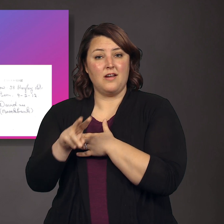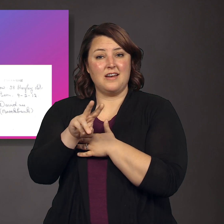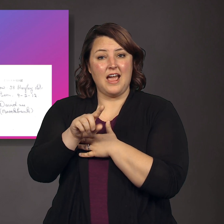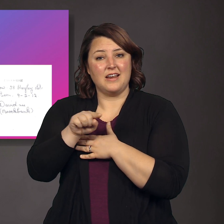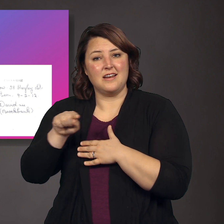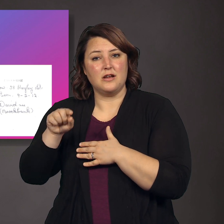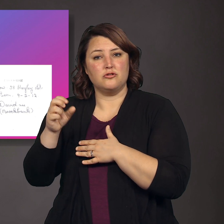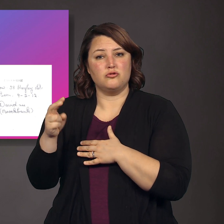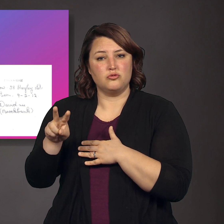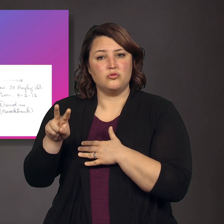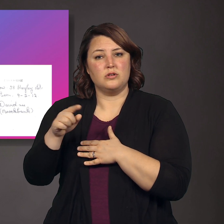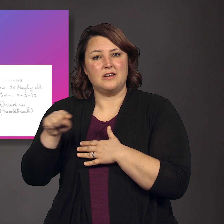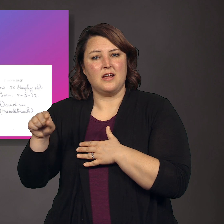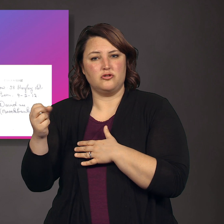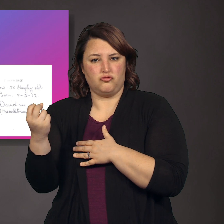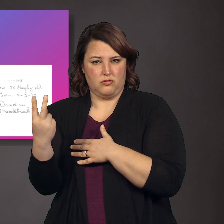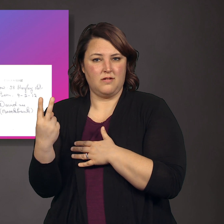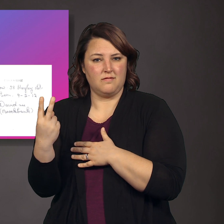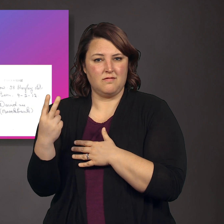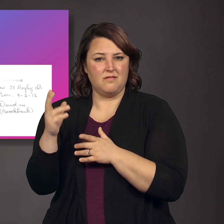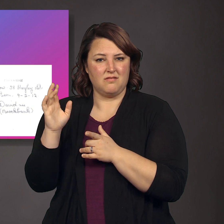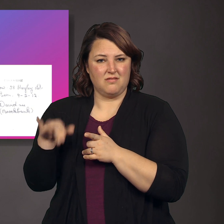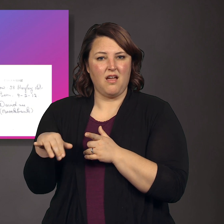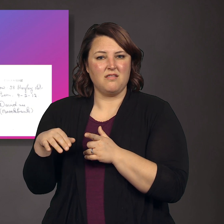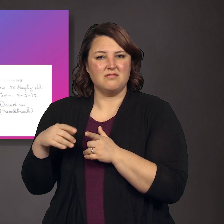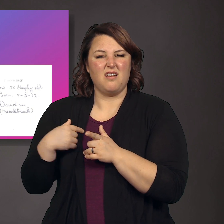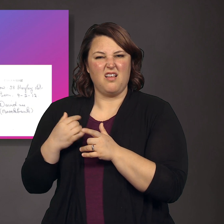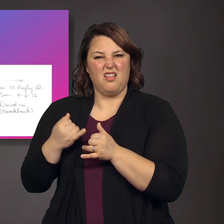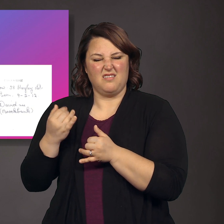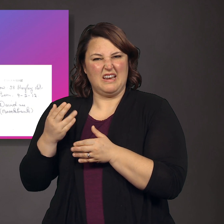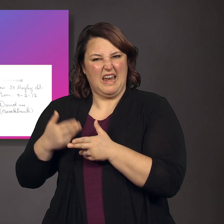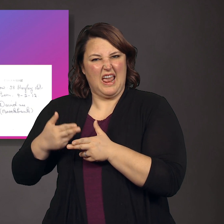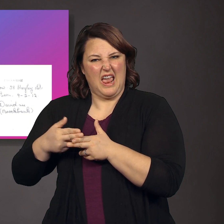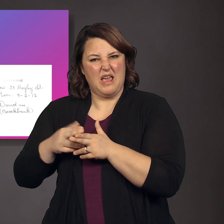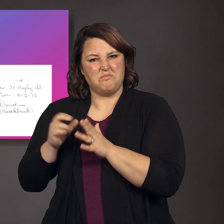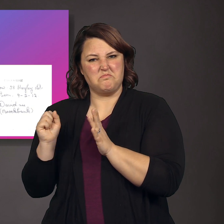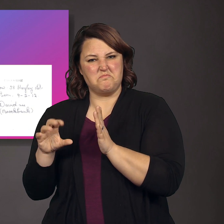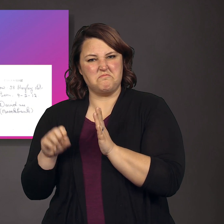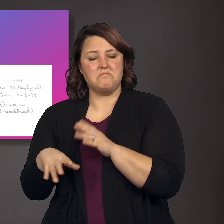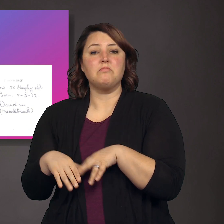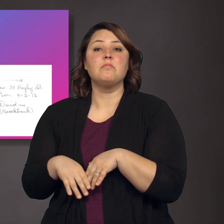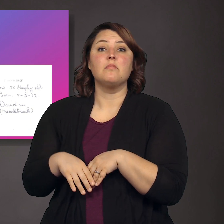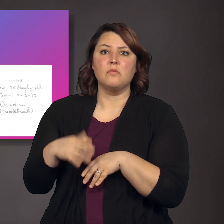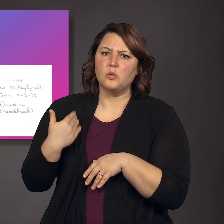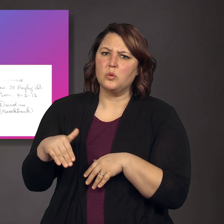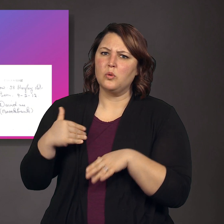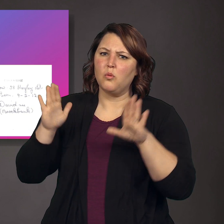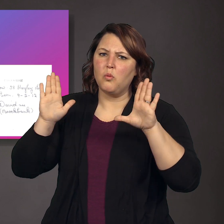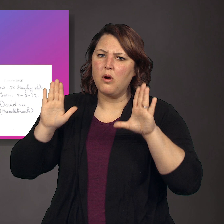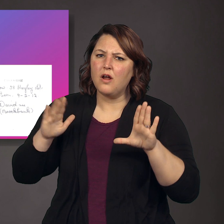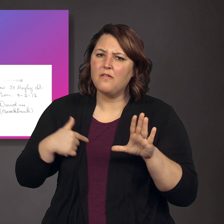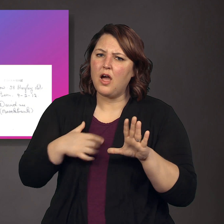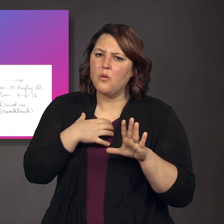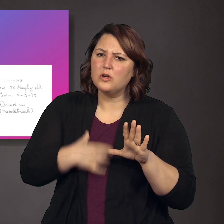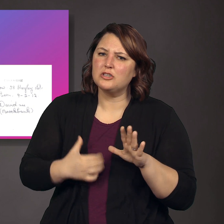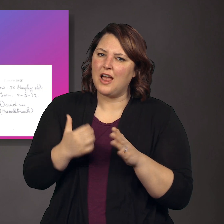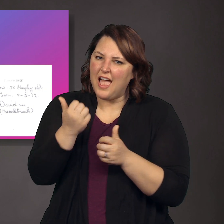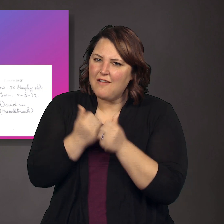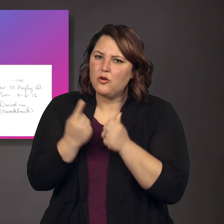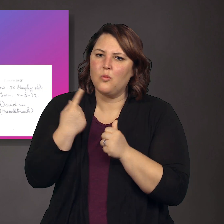9-2-12, Lorna David Nee Brockbank. That is absolutely marvellous. I wish everybody had written on the back of every photograph